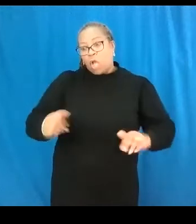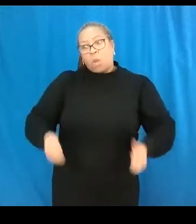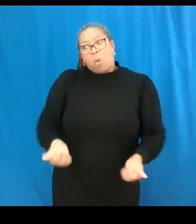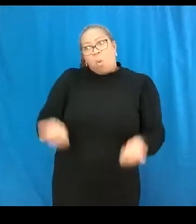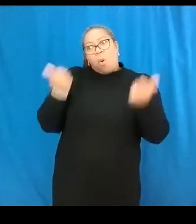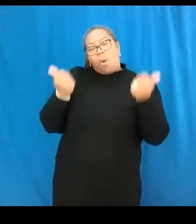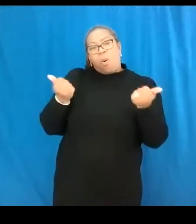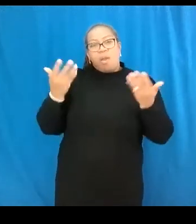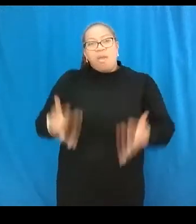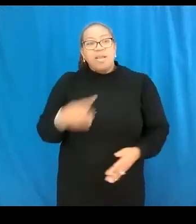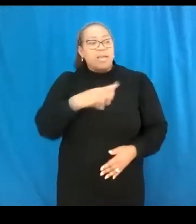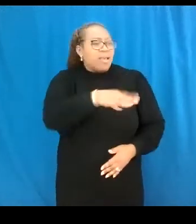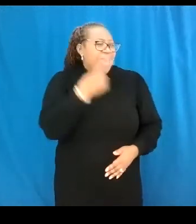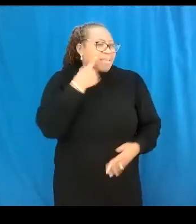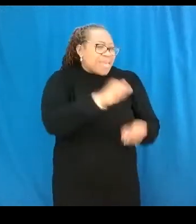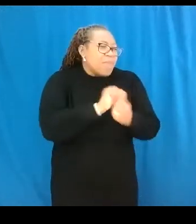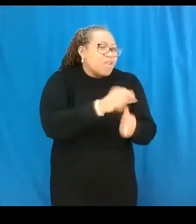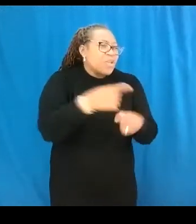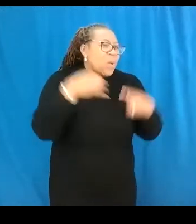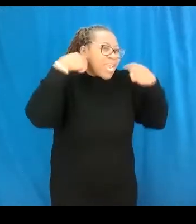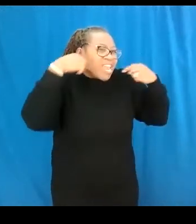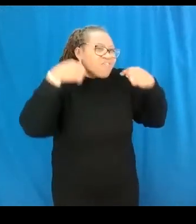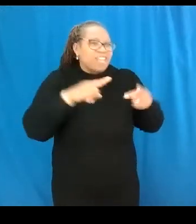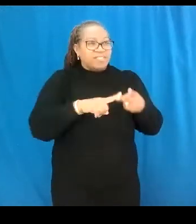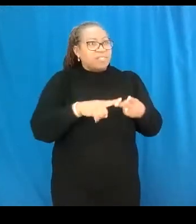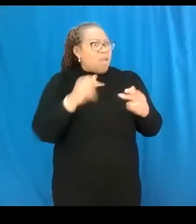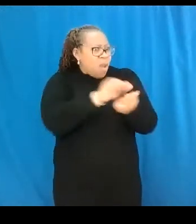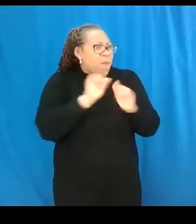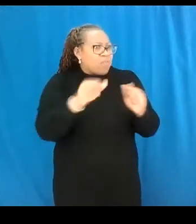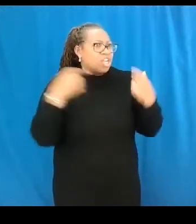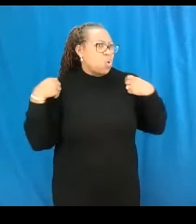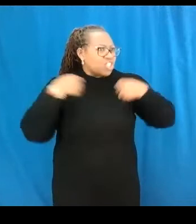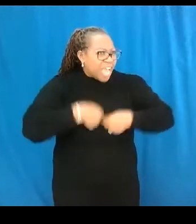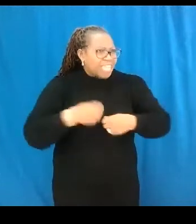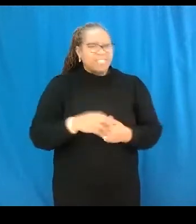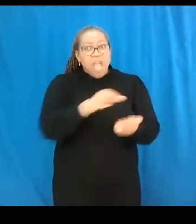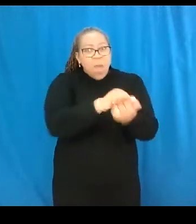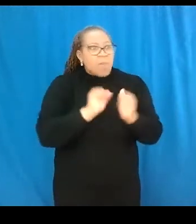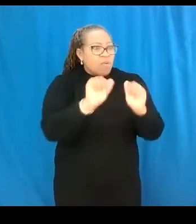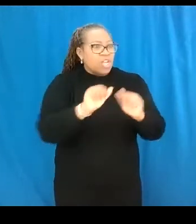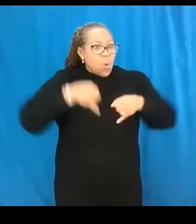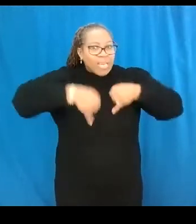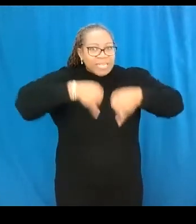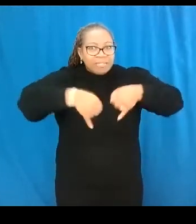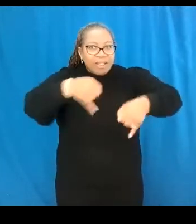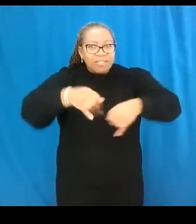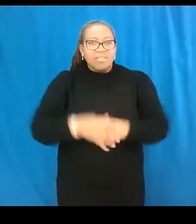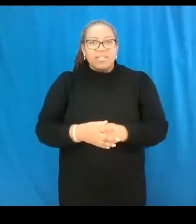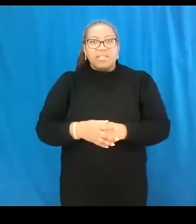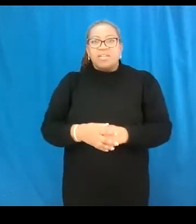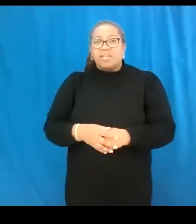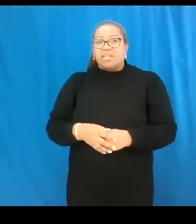says, sis, oh, do you mind if I borrow your earrings, if I borrow your jacket, maybe even your heels? It's tempting to be like, God forbid, you